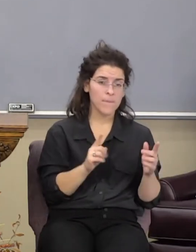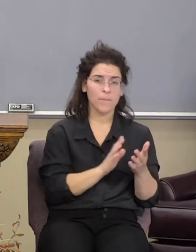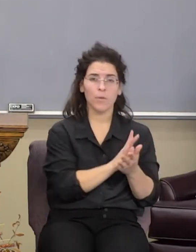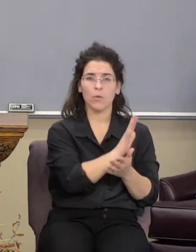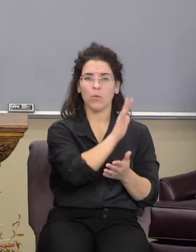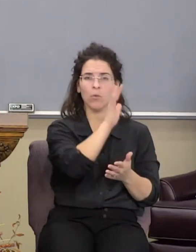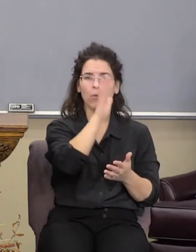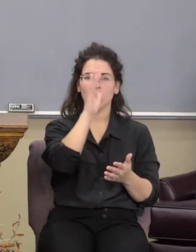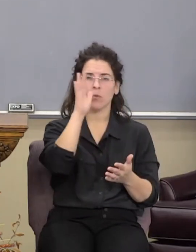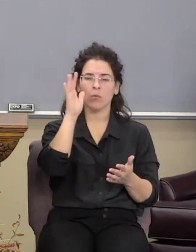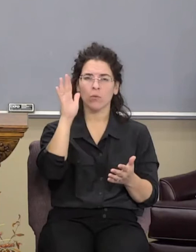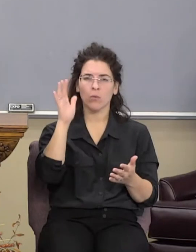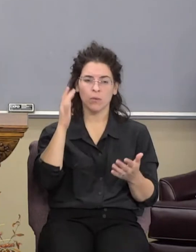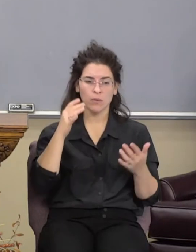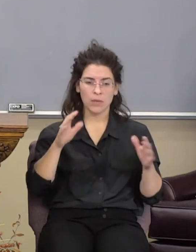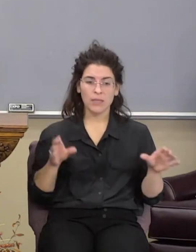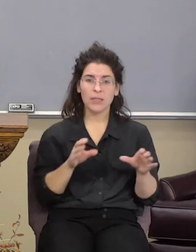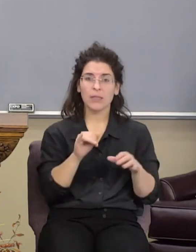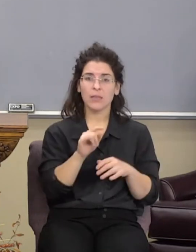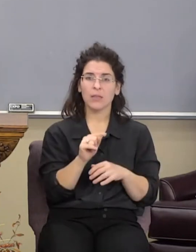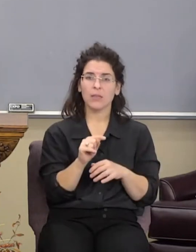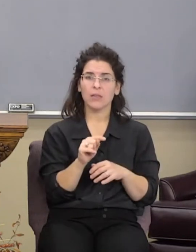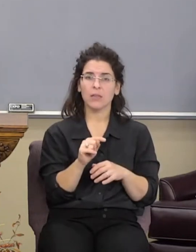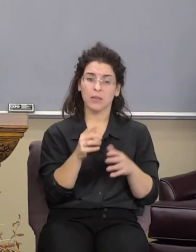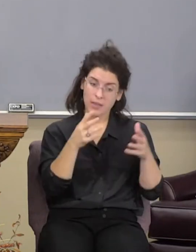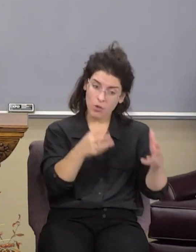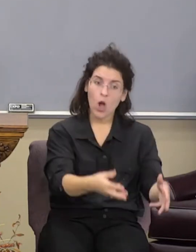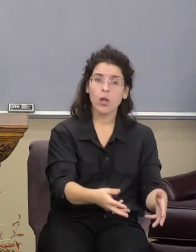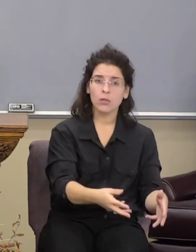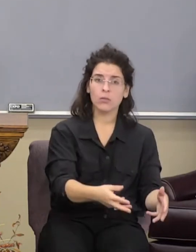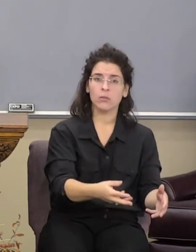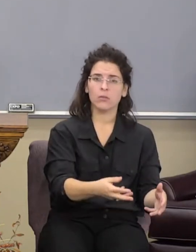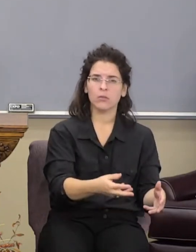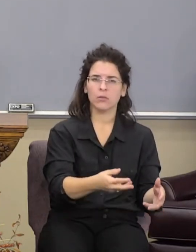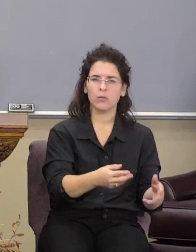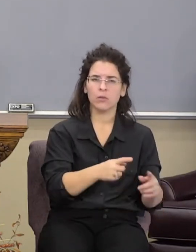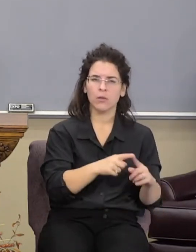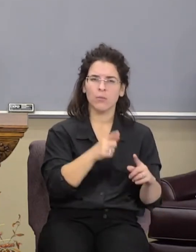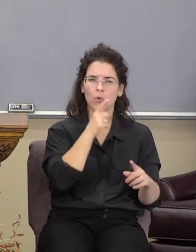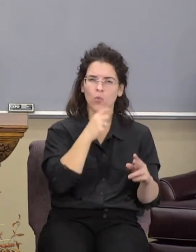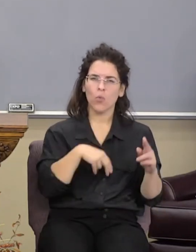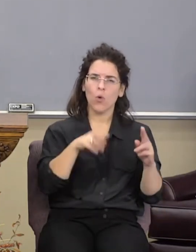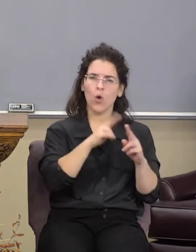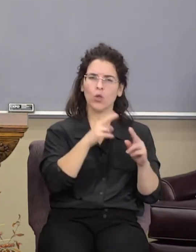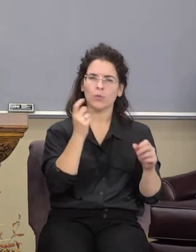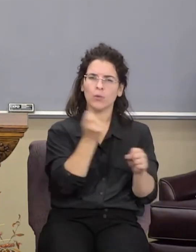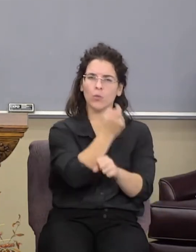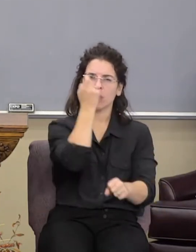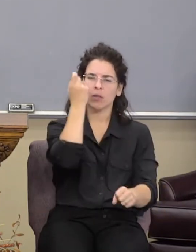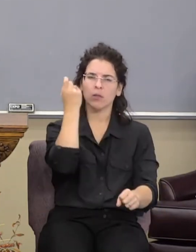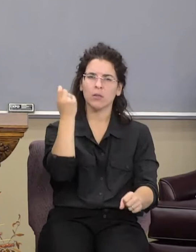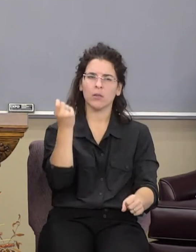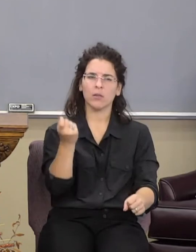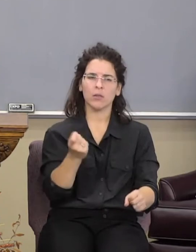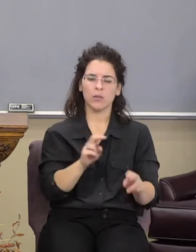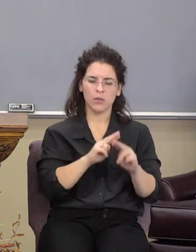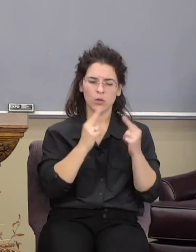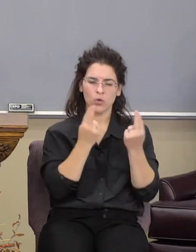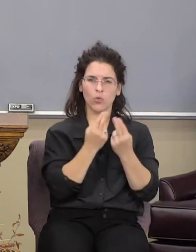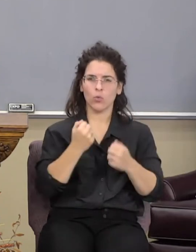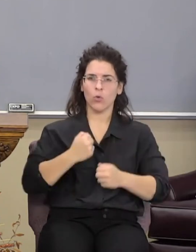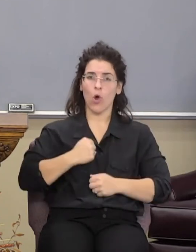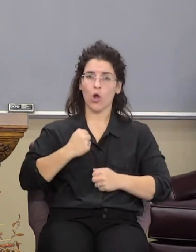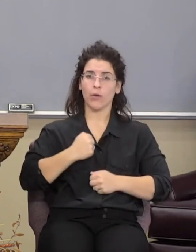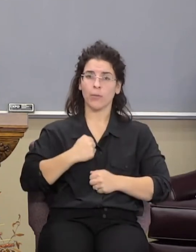glory, they did it. They lost, but who ultimately wins? The Union Army